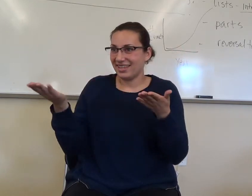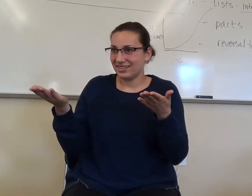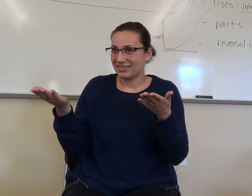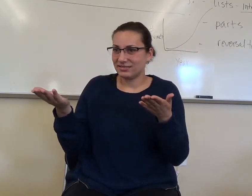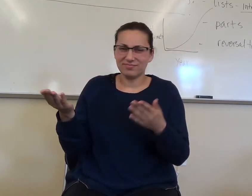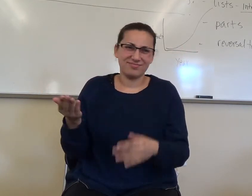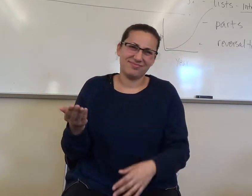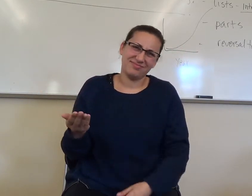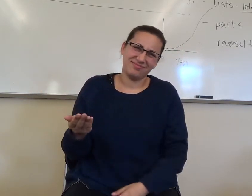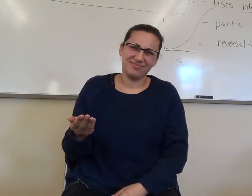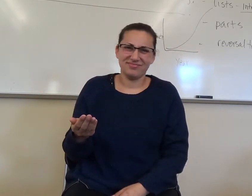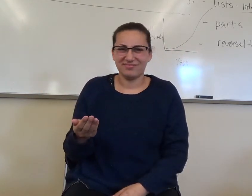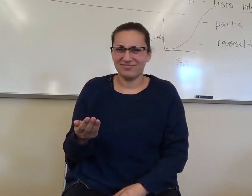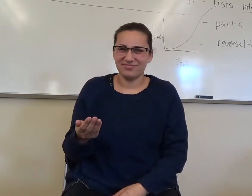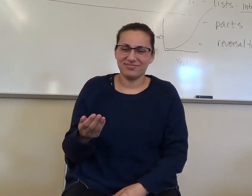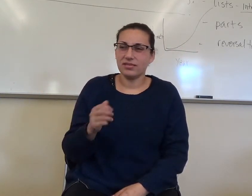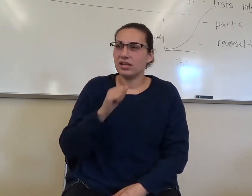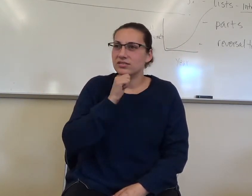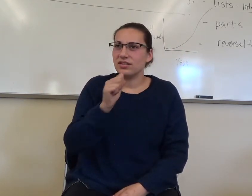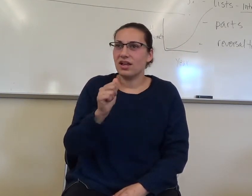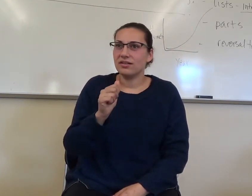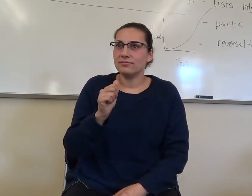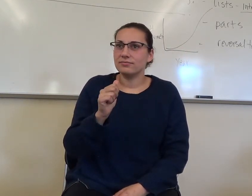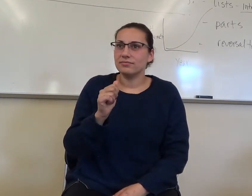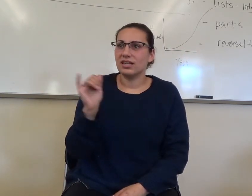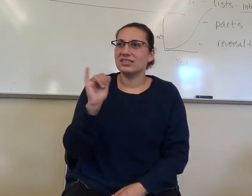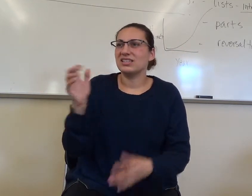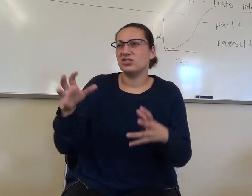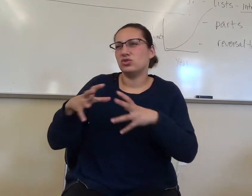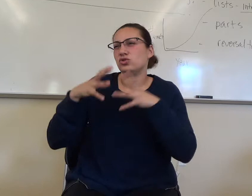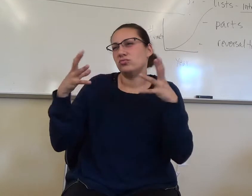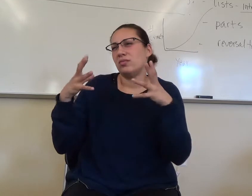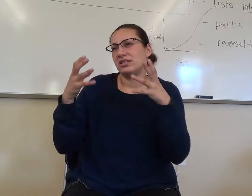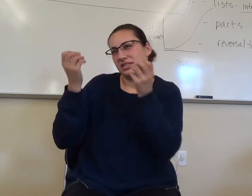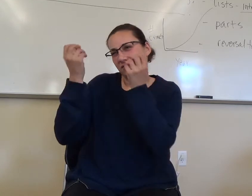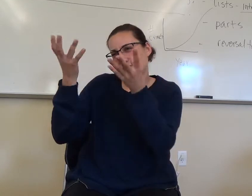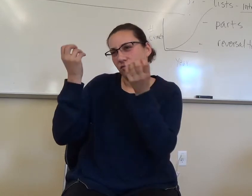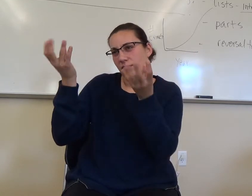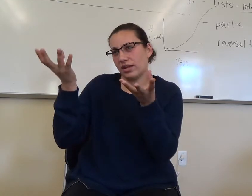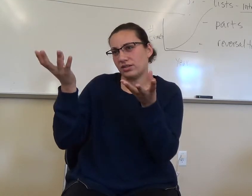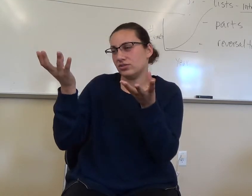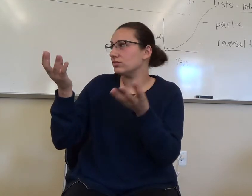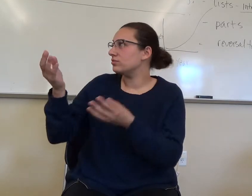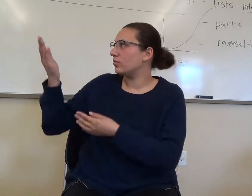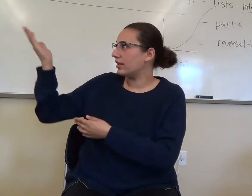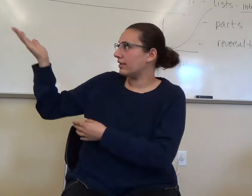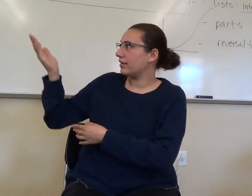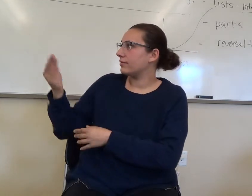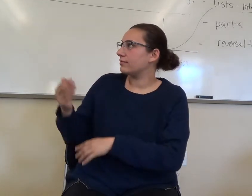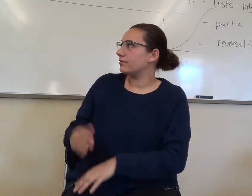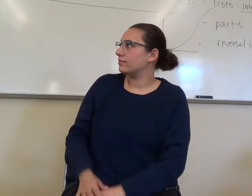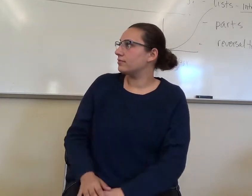that's too much grouping. Even if she had just said both face